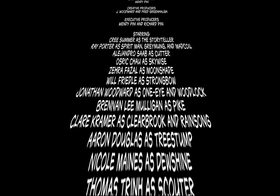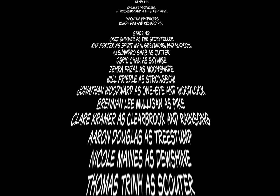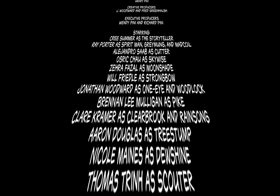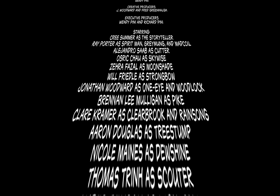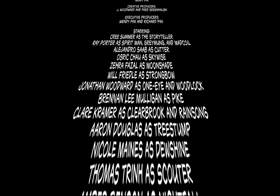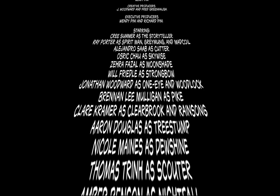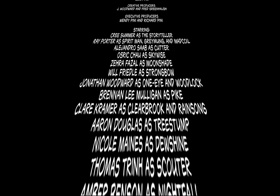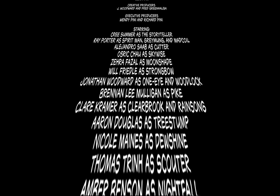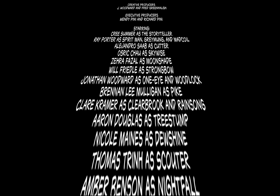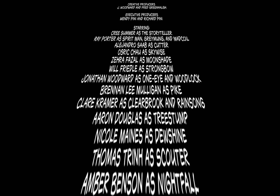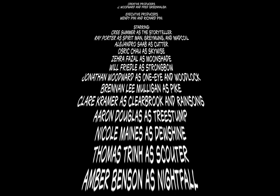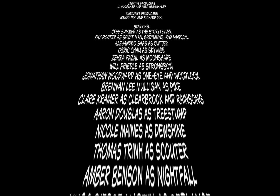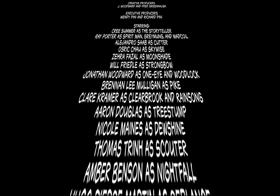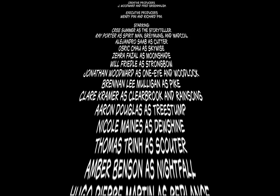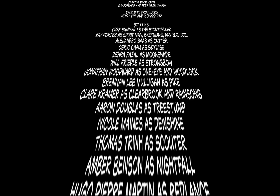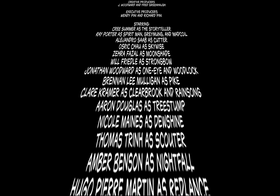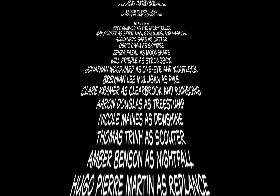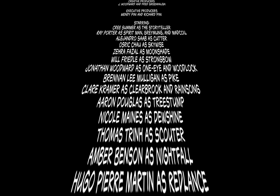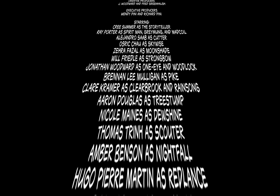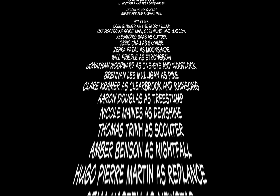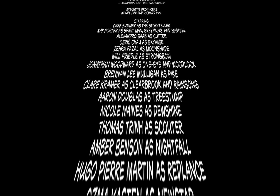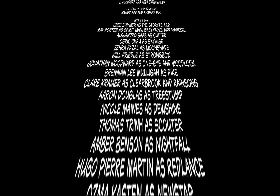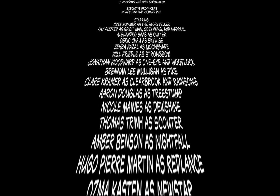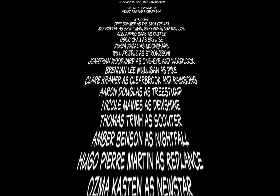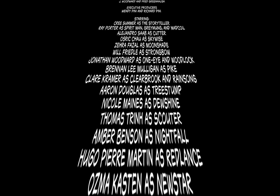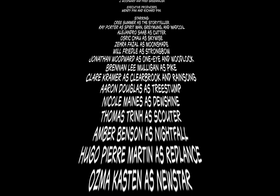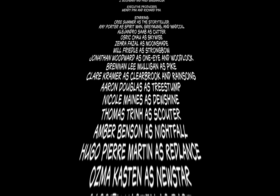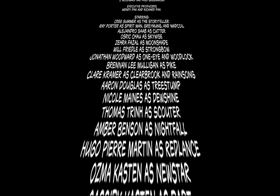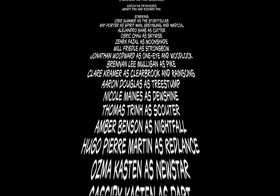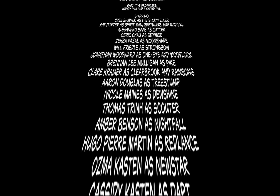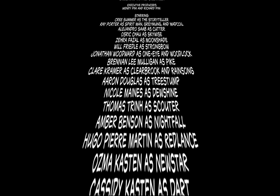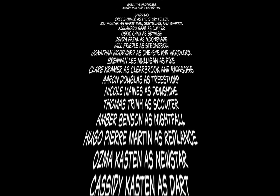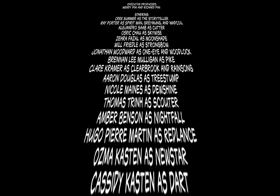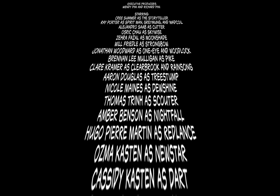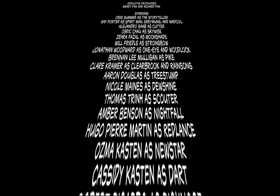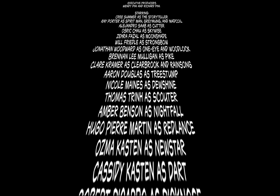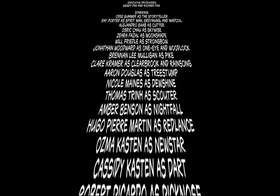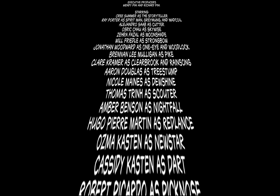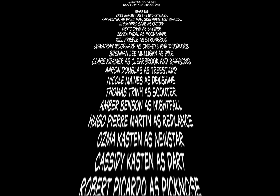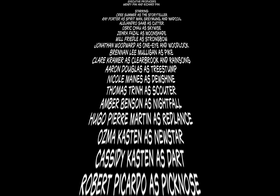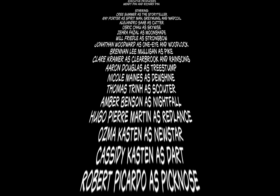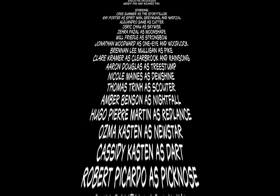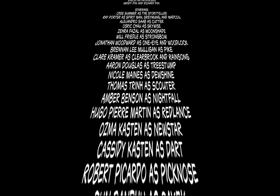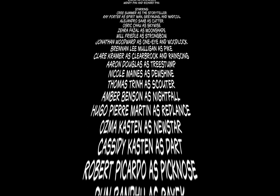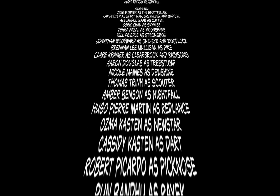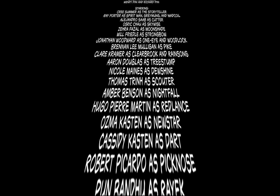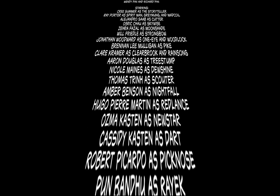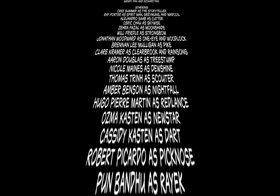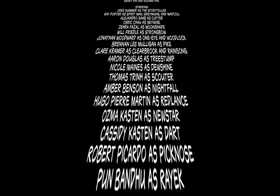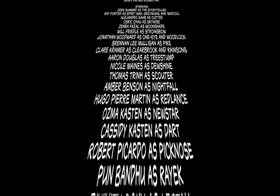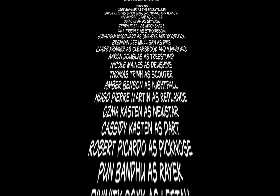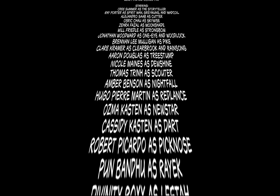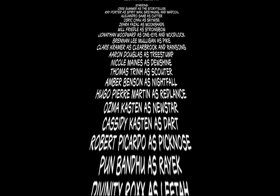Will Friedel as Strongbow, Claire Kramer as Clearbrook and Rainsong, Hugo Pierre Martin as Redlance, Jonathan Woodward as